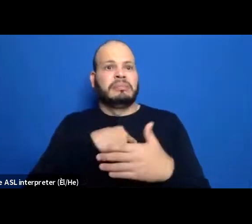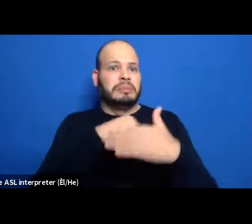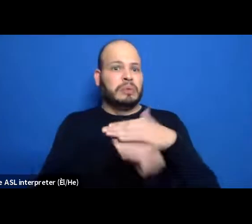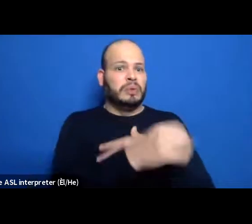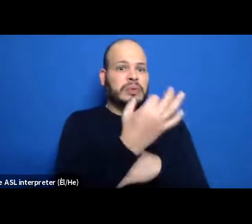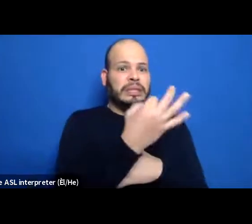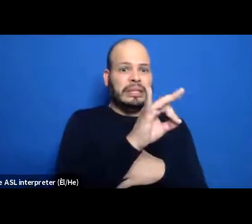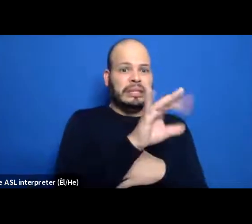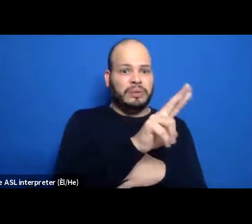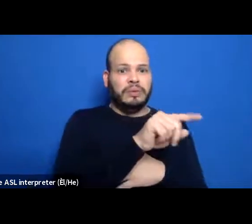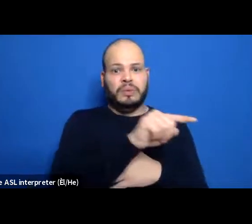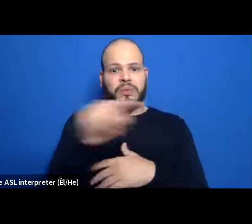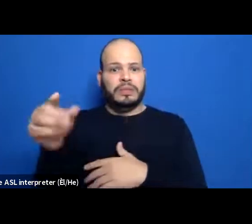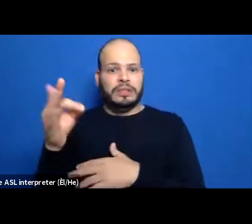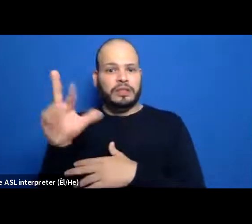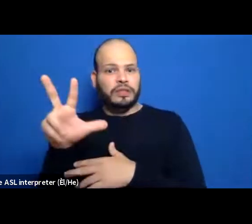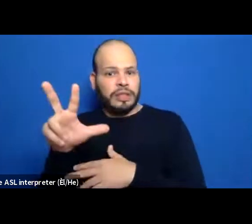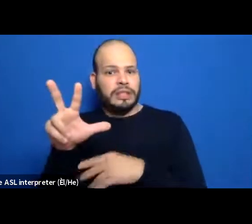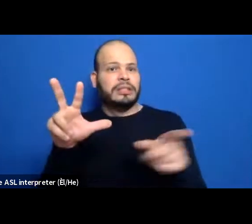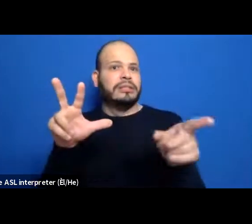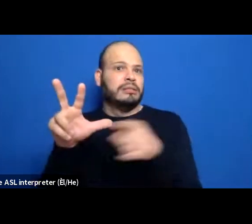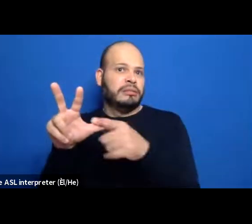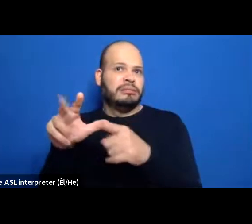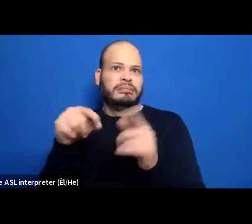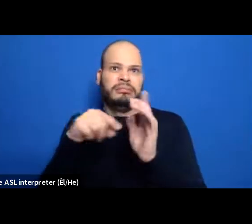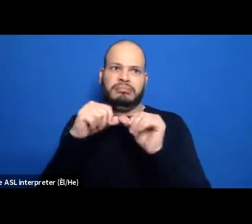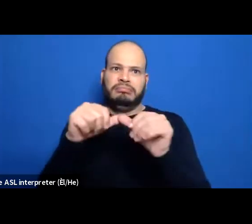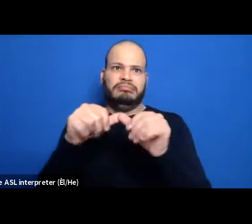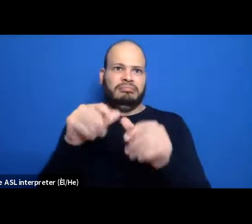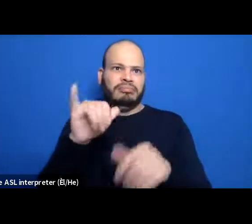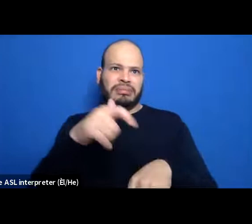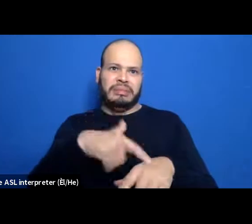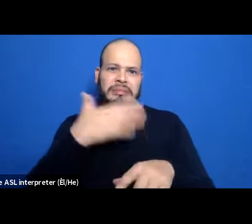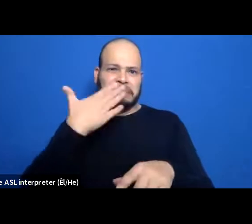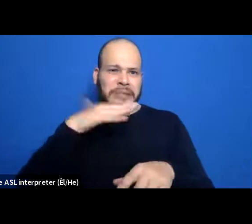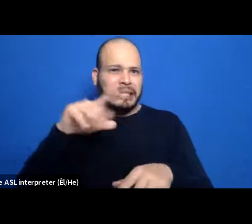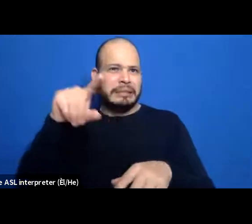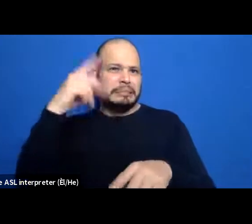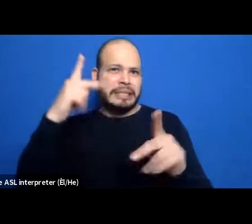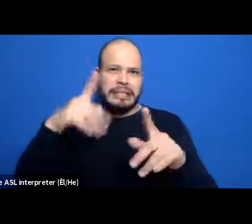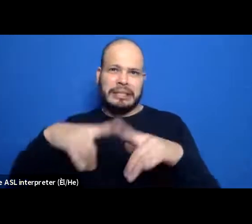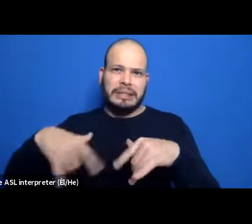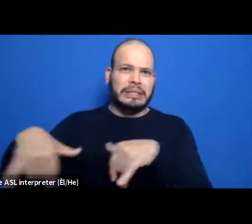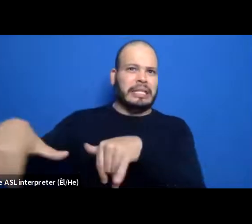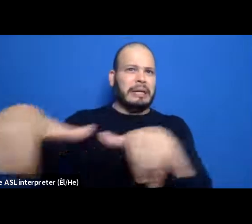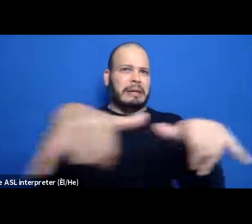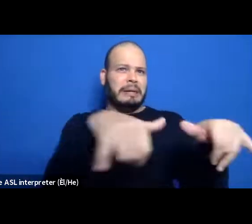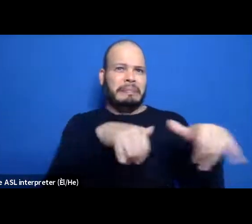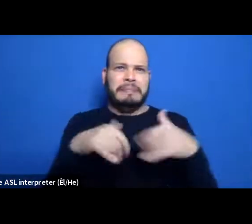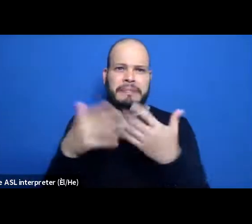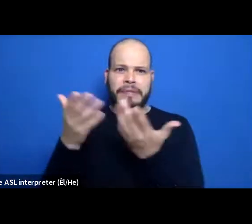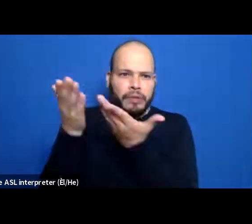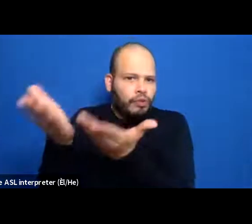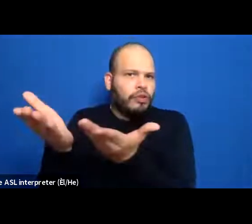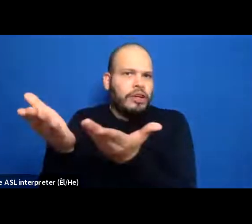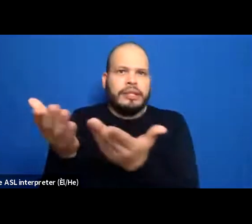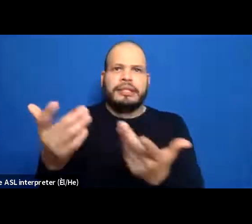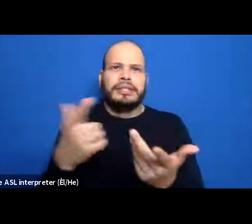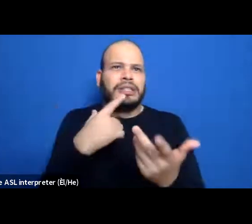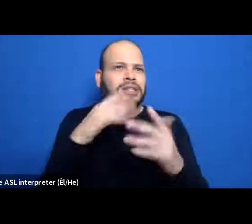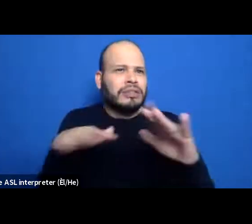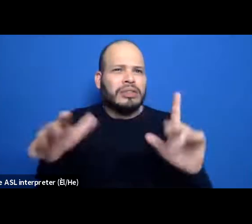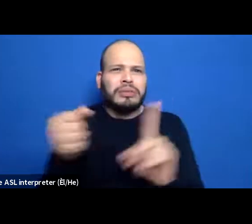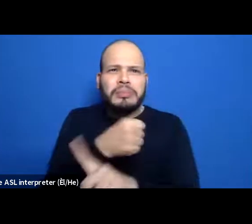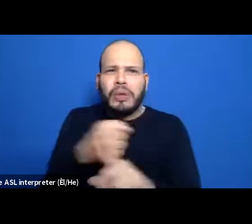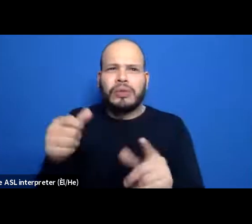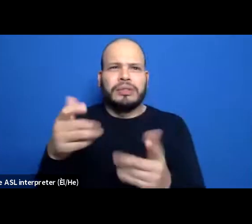anti-Black stereotypes can be projected. And all the children that come from there, all of the people that come from there inherit